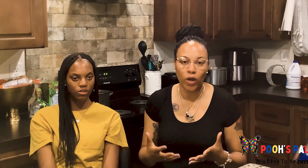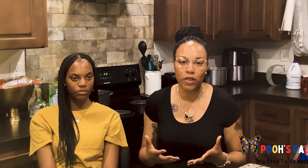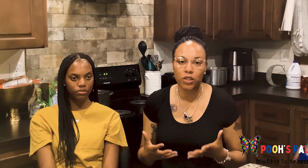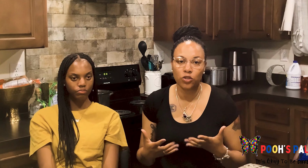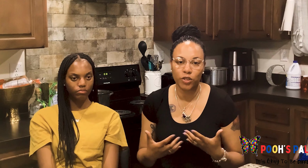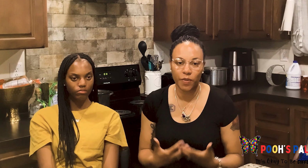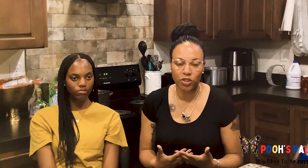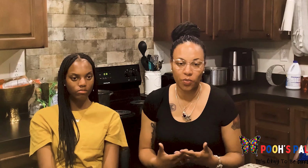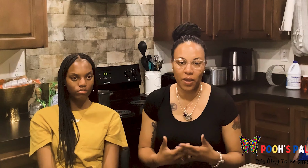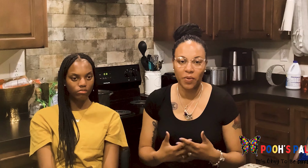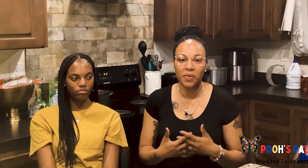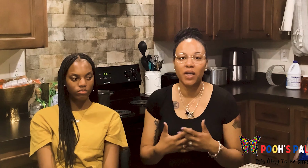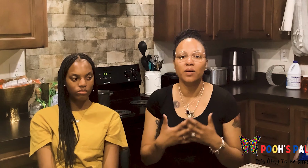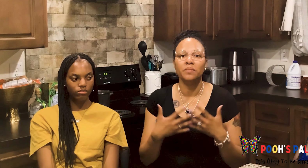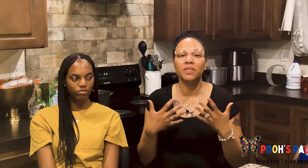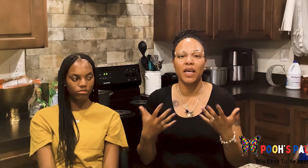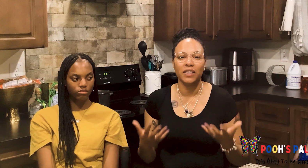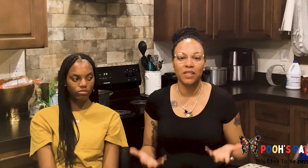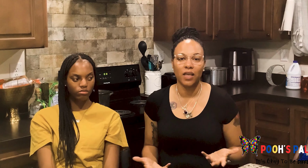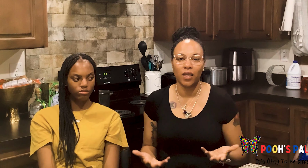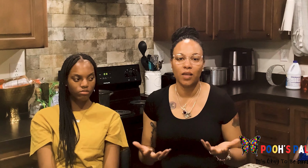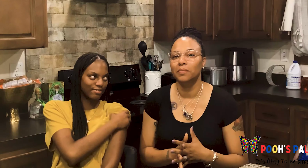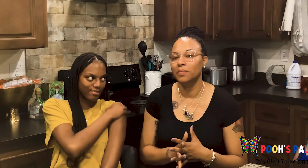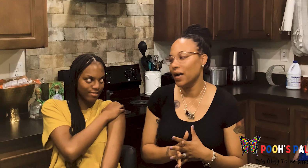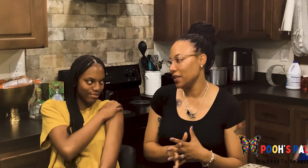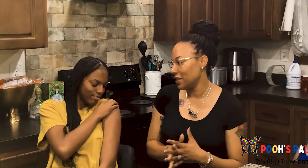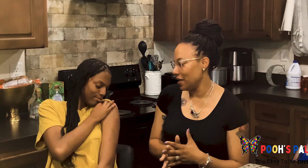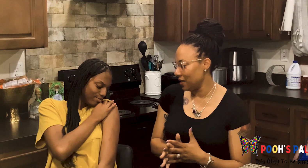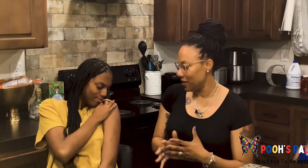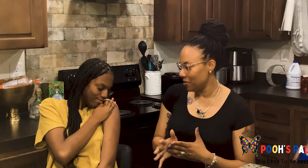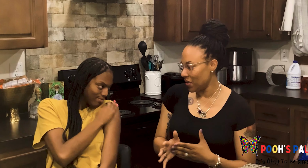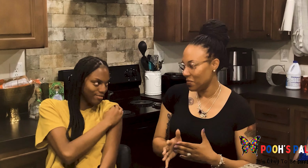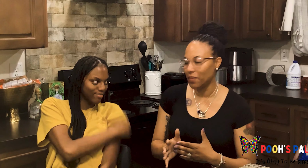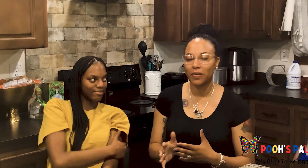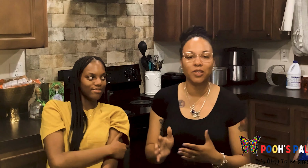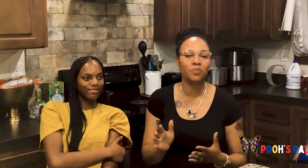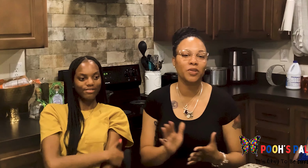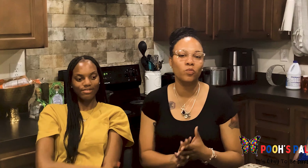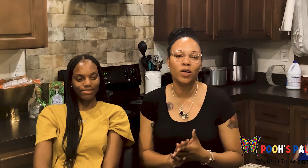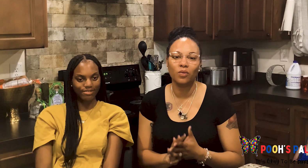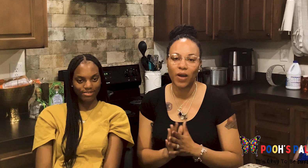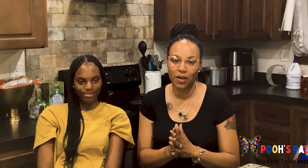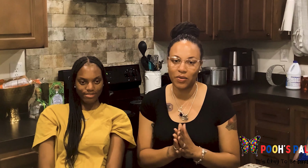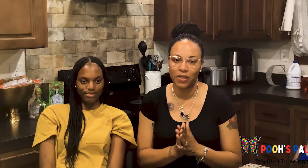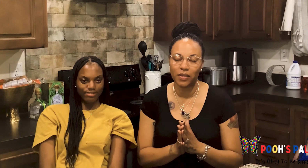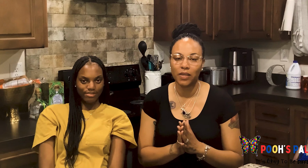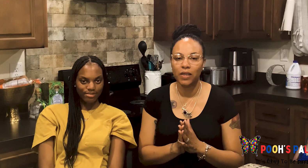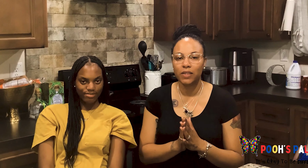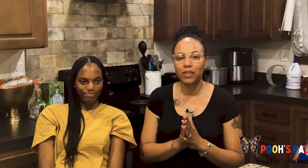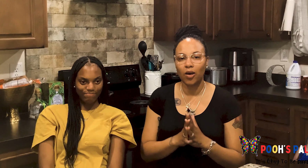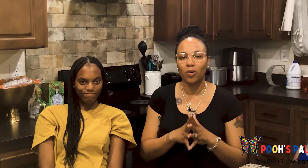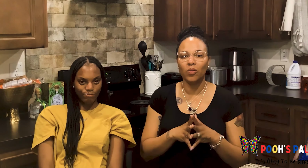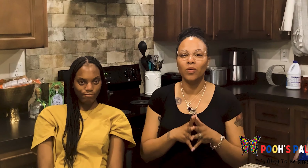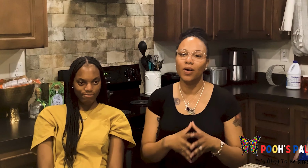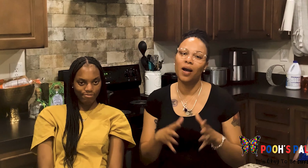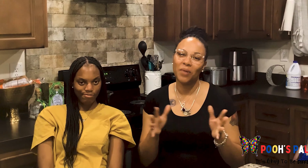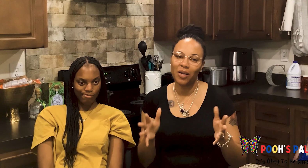once your special baby becomes 18. I think my baby is pretty well rounded. So I might know a